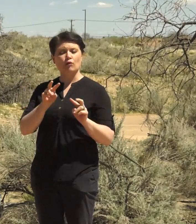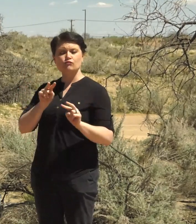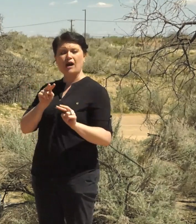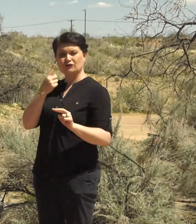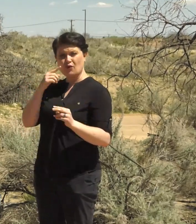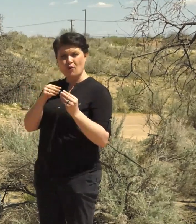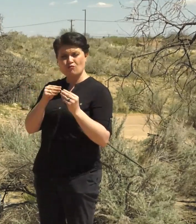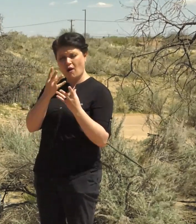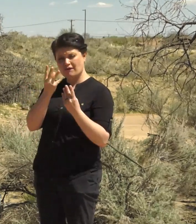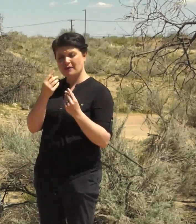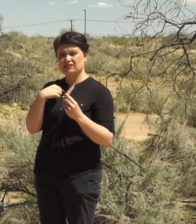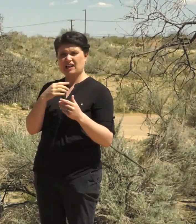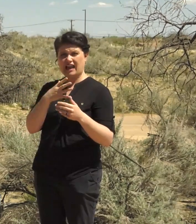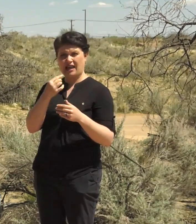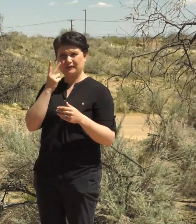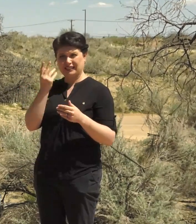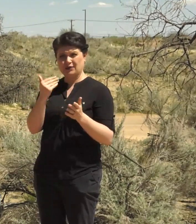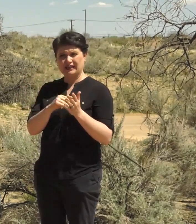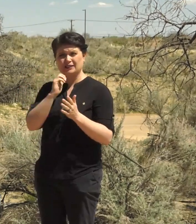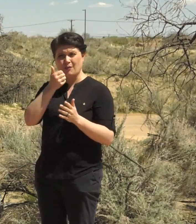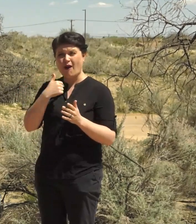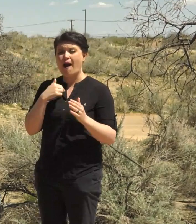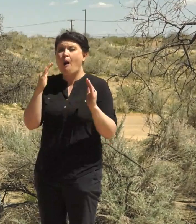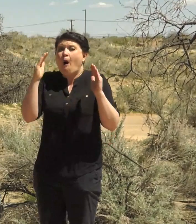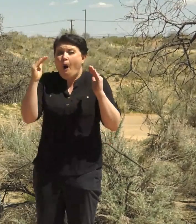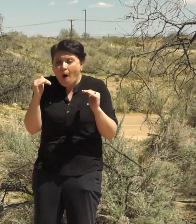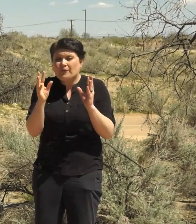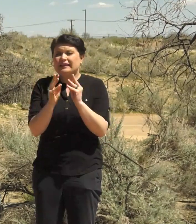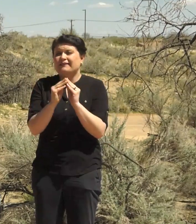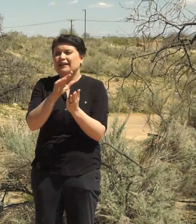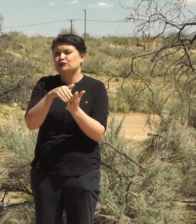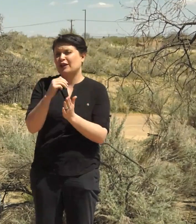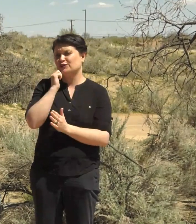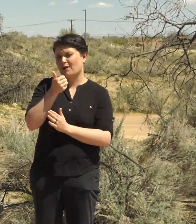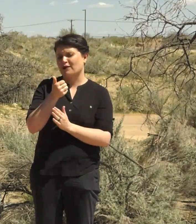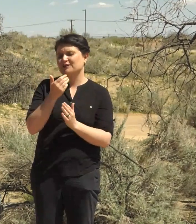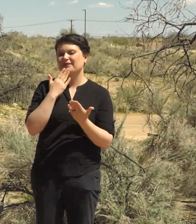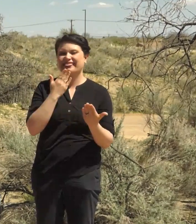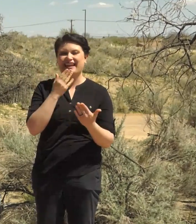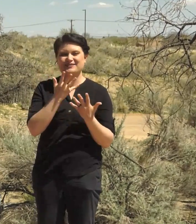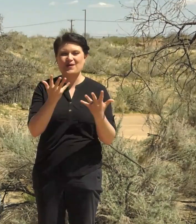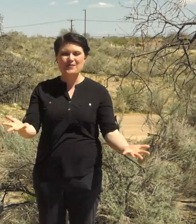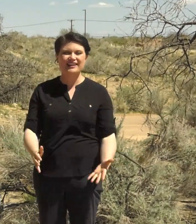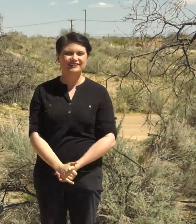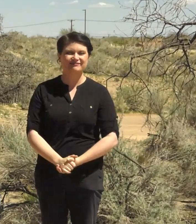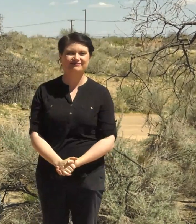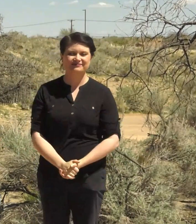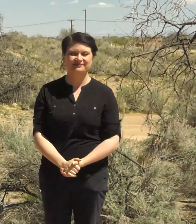again tomorrow. I believe we're aiming for the convention center for that one. Thank you so much.